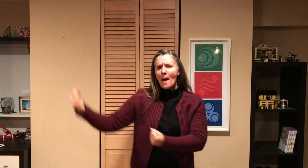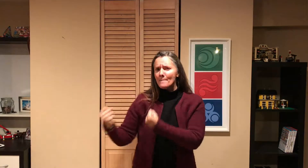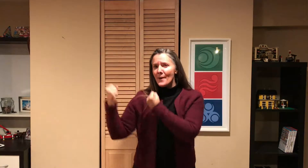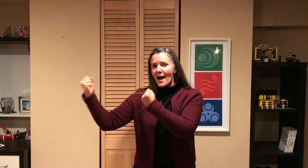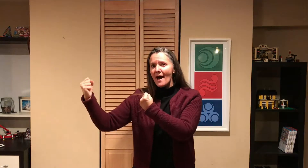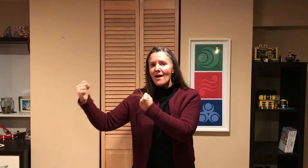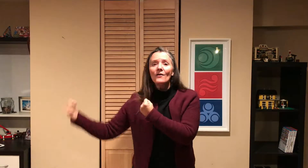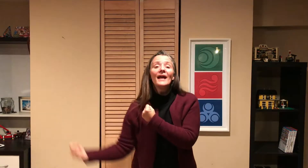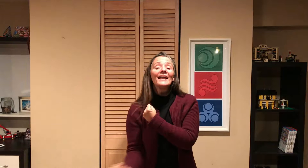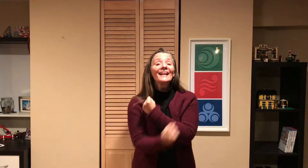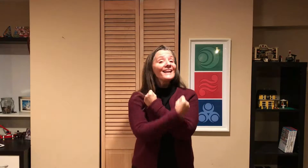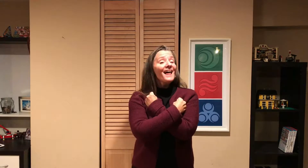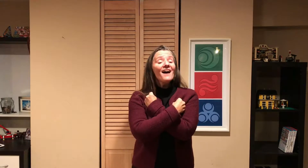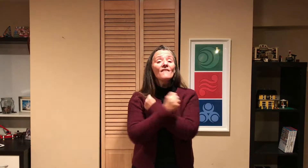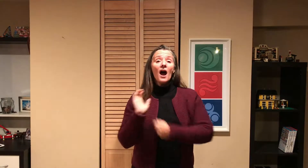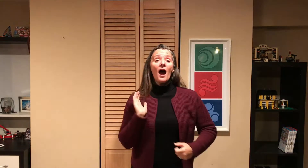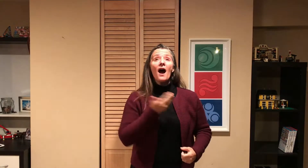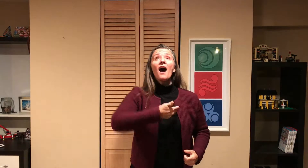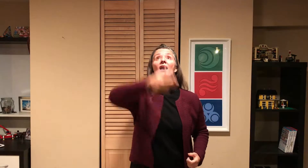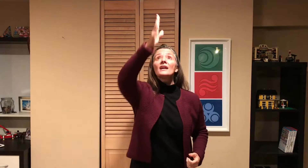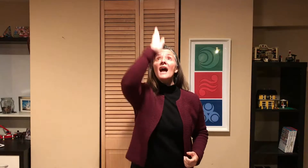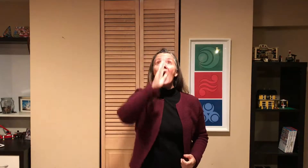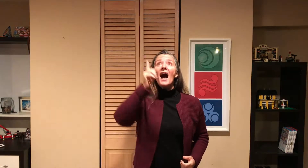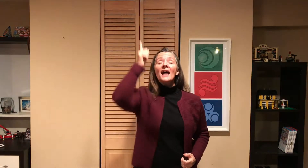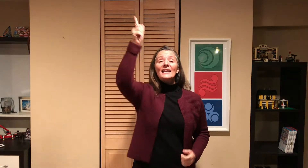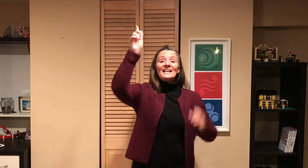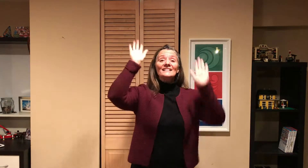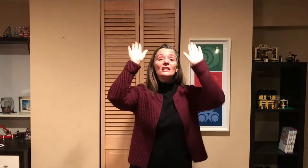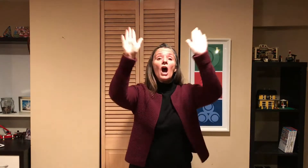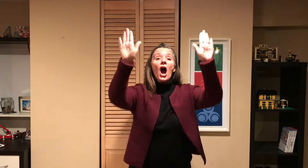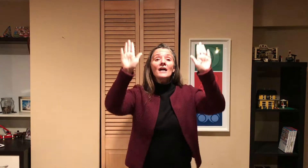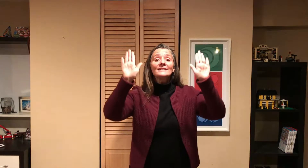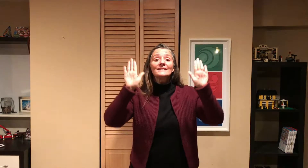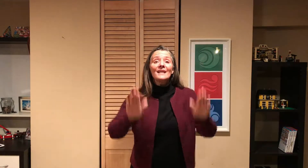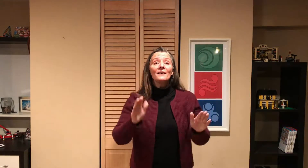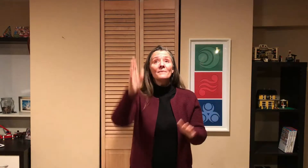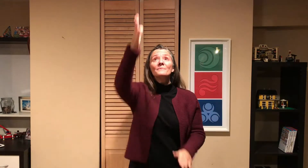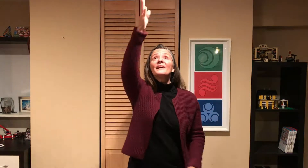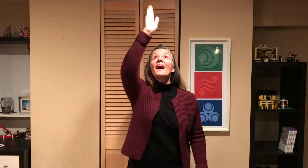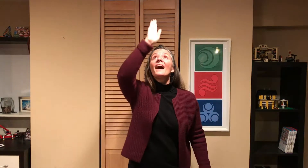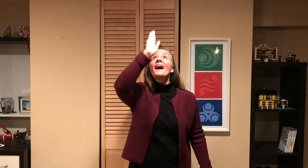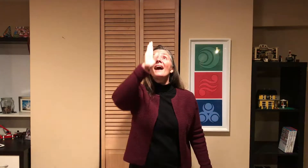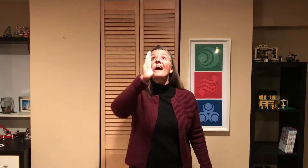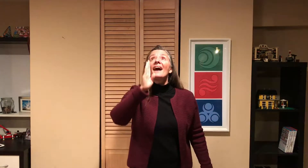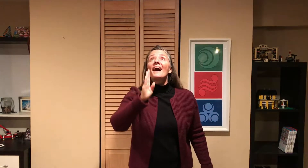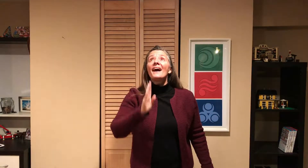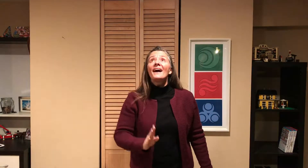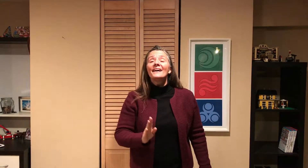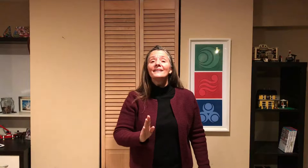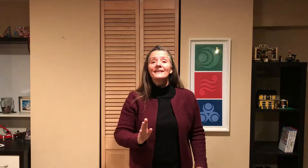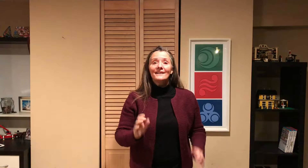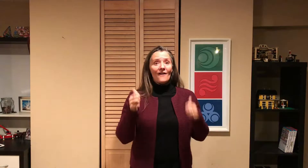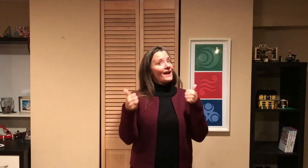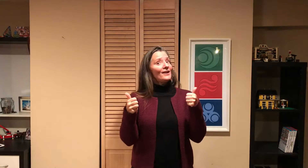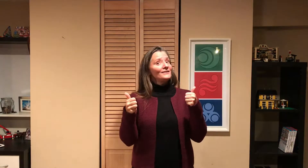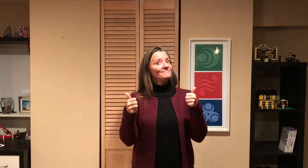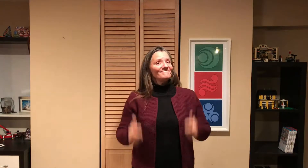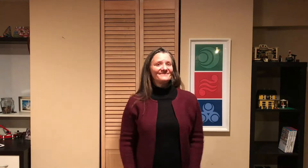wisdom, power, and love. Our God is an awesome God. Okay, good.